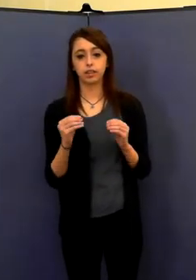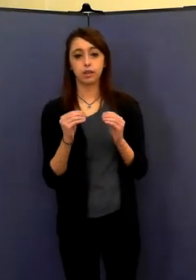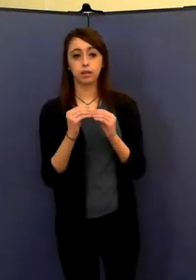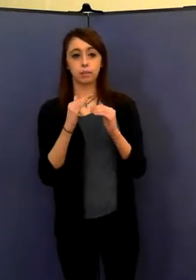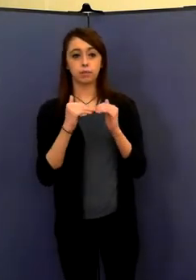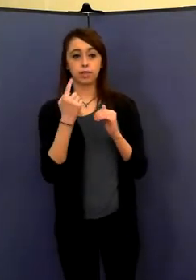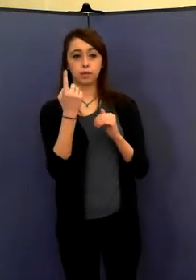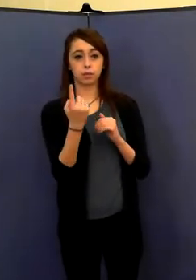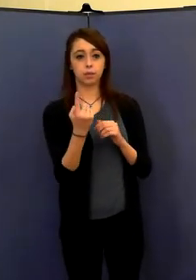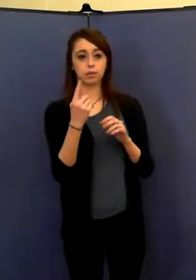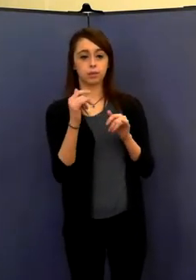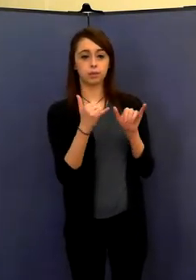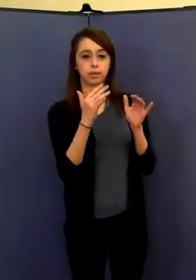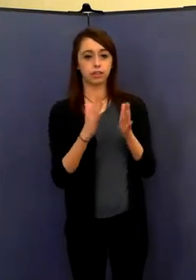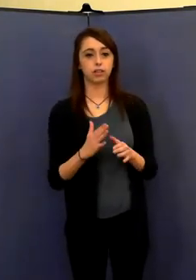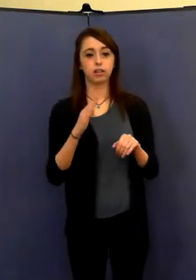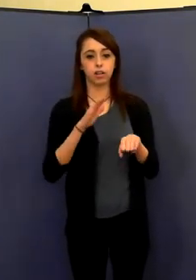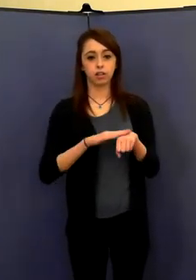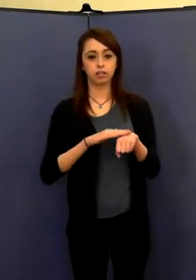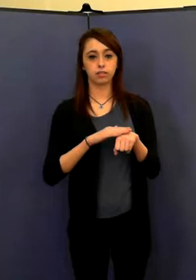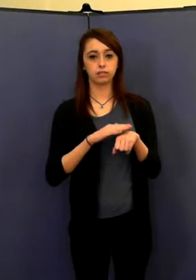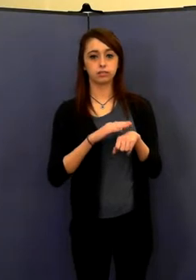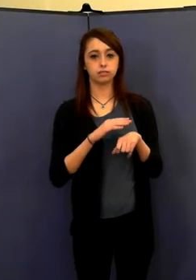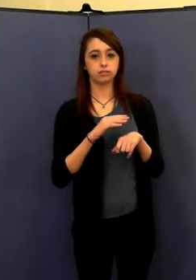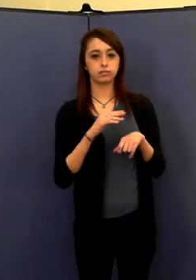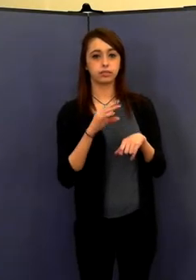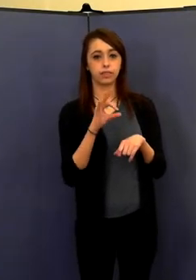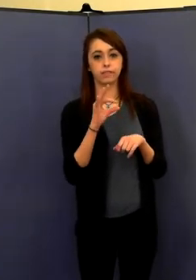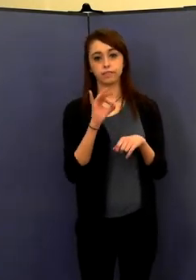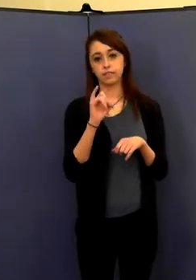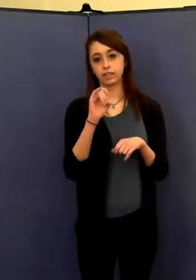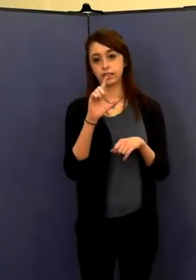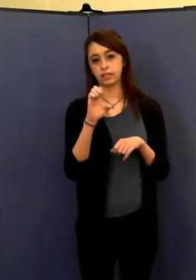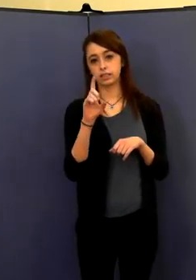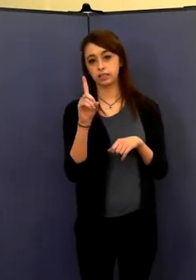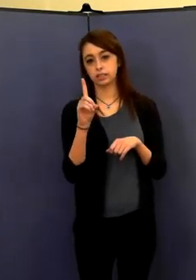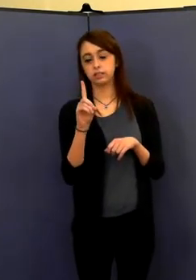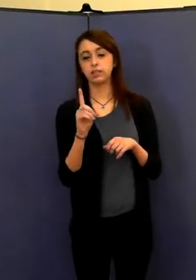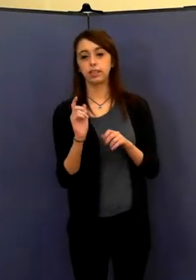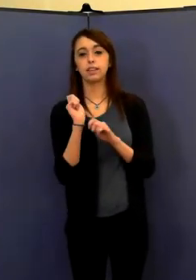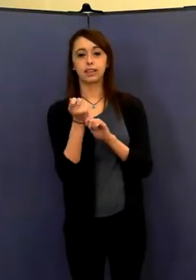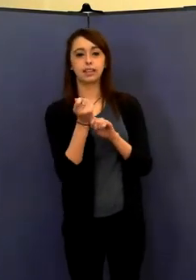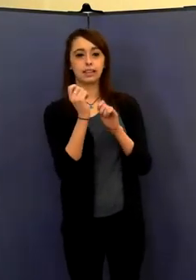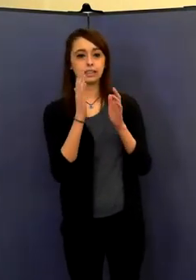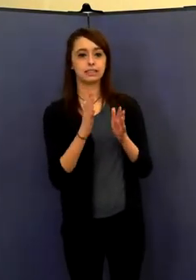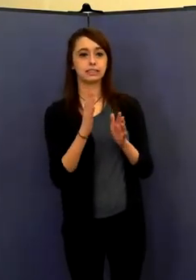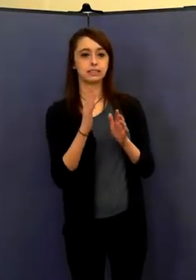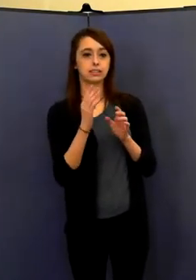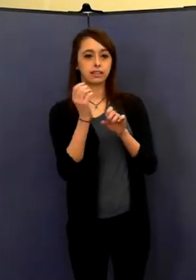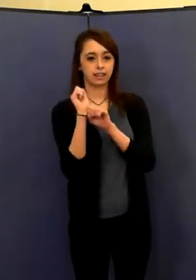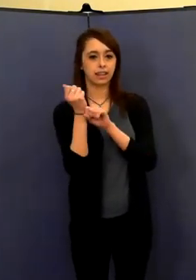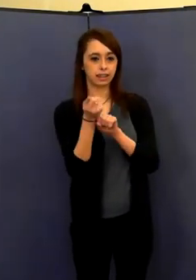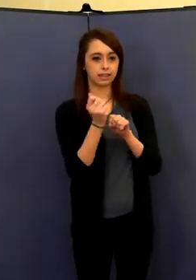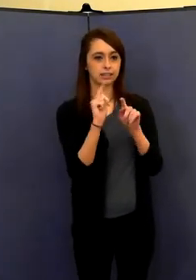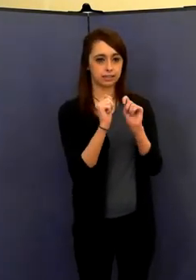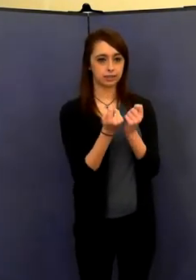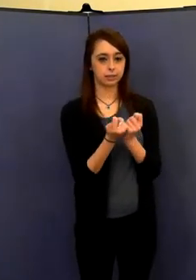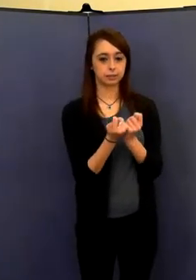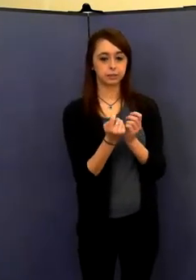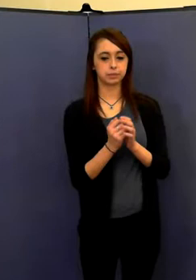that's at bat, which is the hitting team. There are at least 2 umpires for people kids are playing in